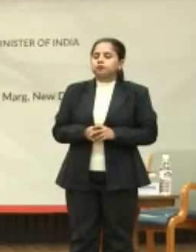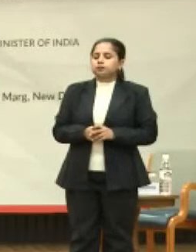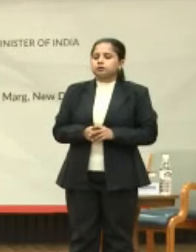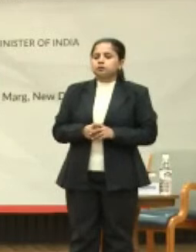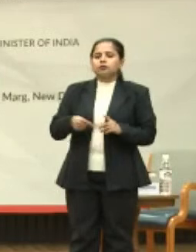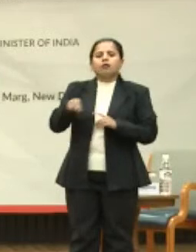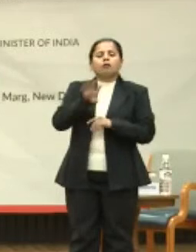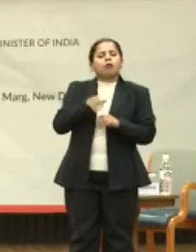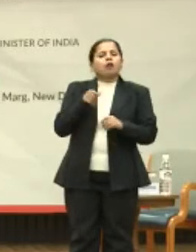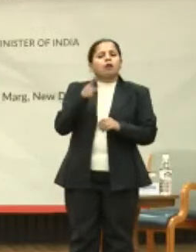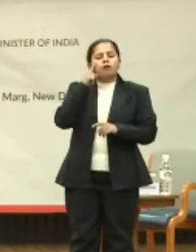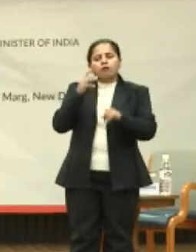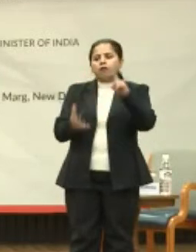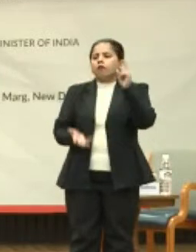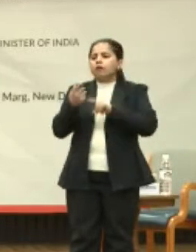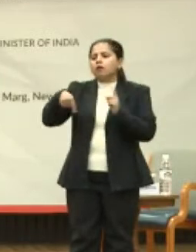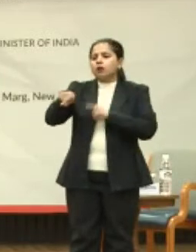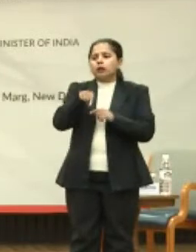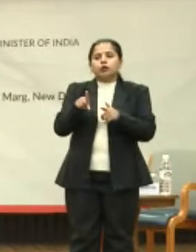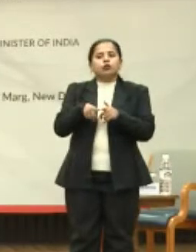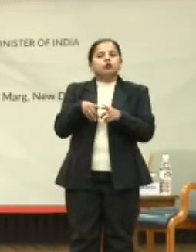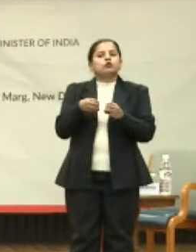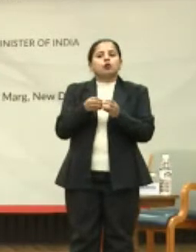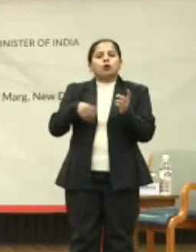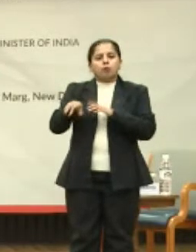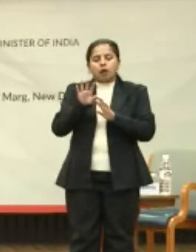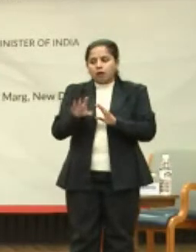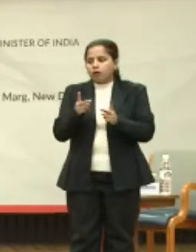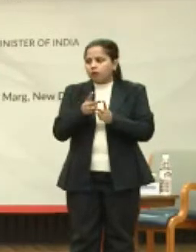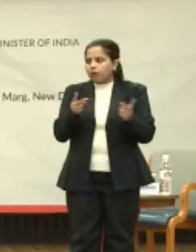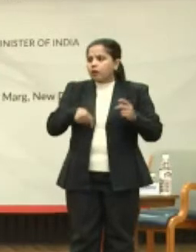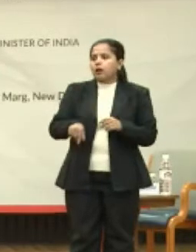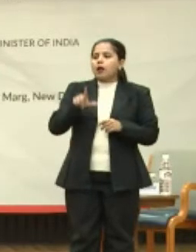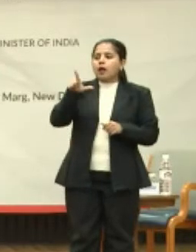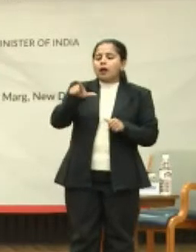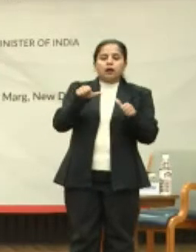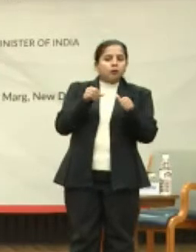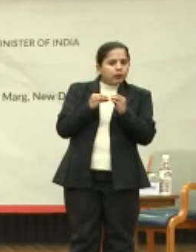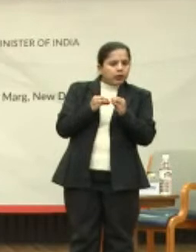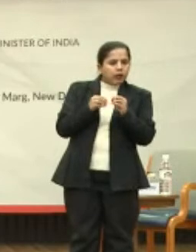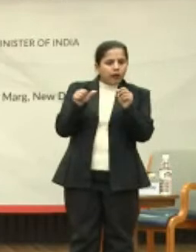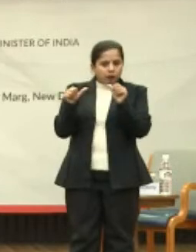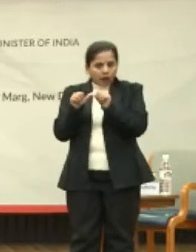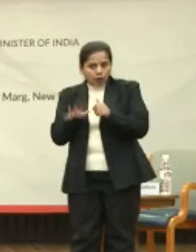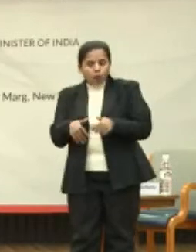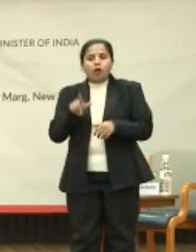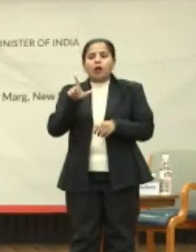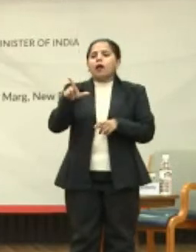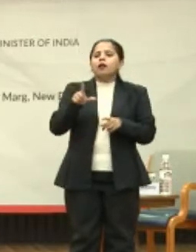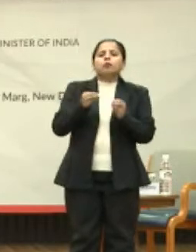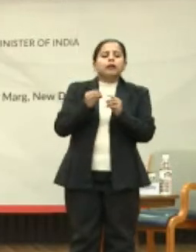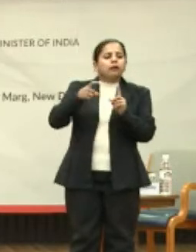they discovered that there were jobs known as LBAs and LBKs.